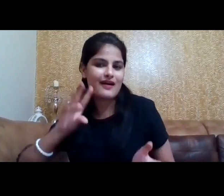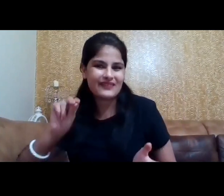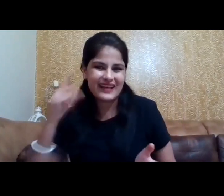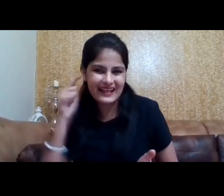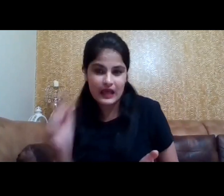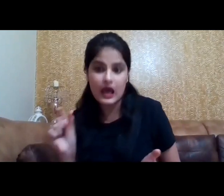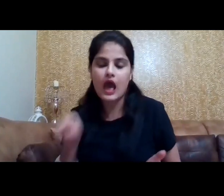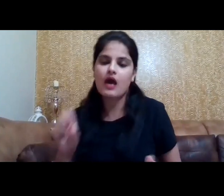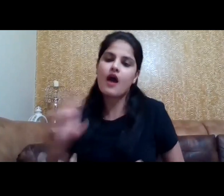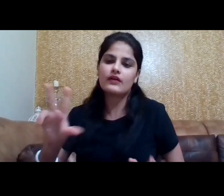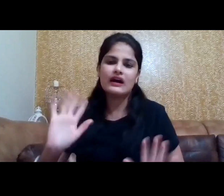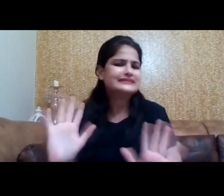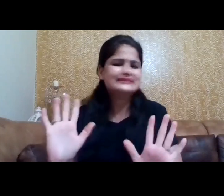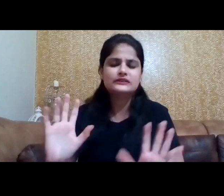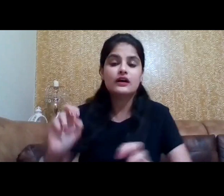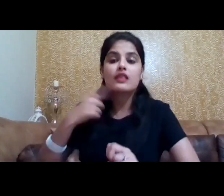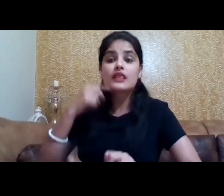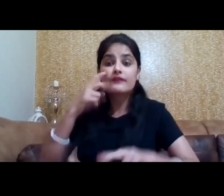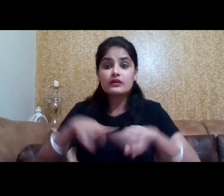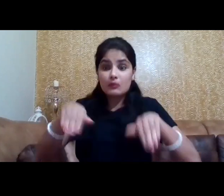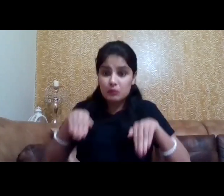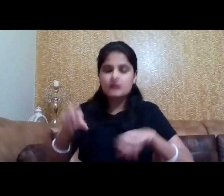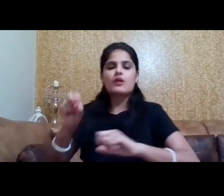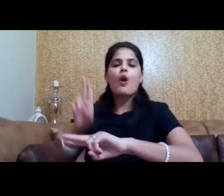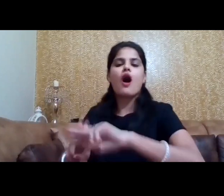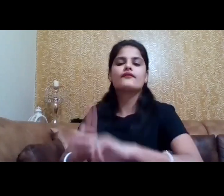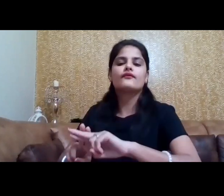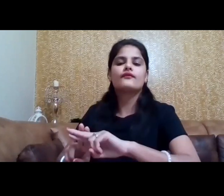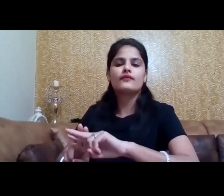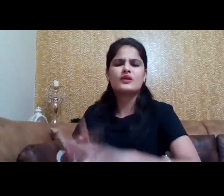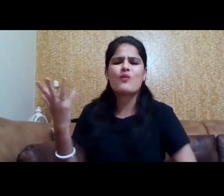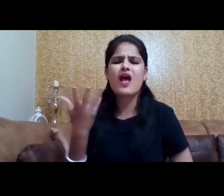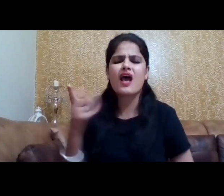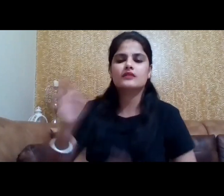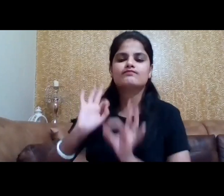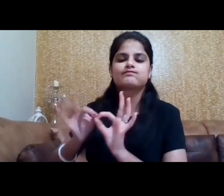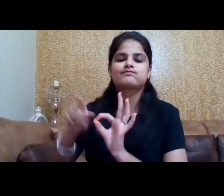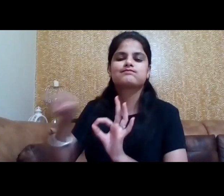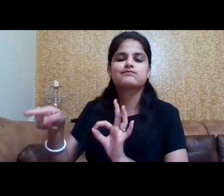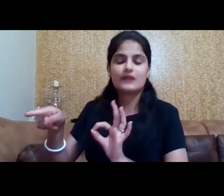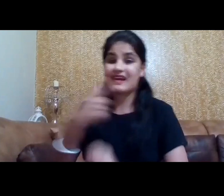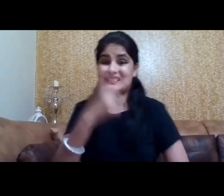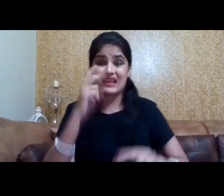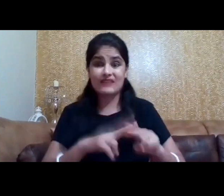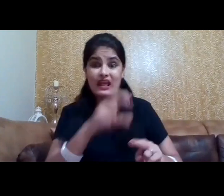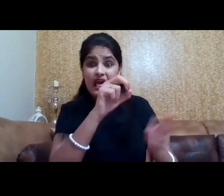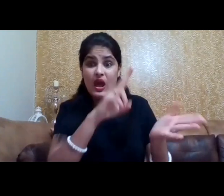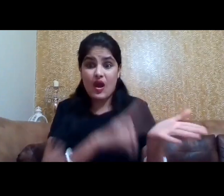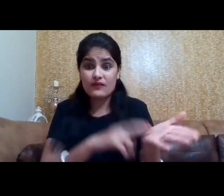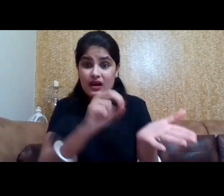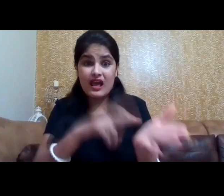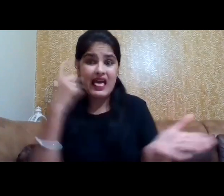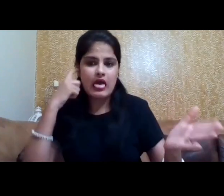you're just an audience member, you're just here watching, please keep your mics on mute. Please have them on mute, because